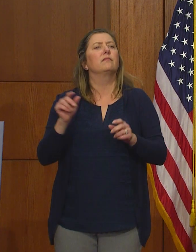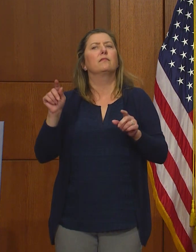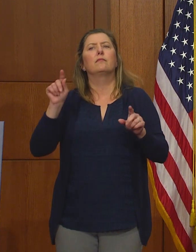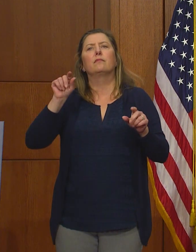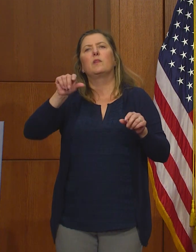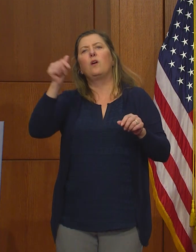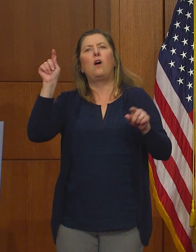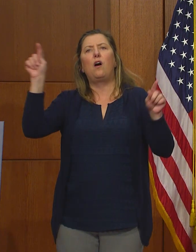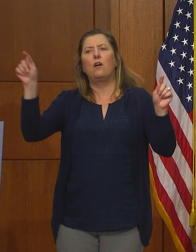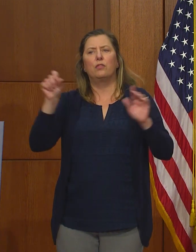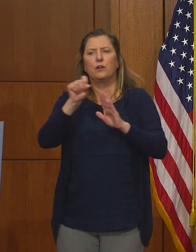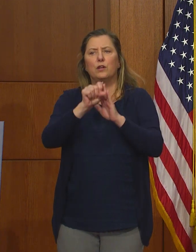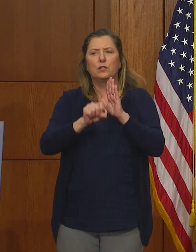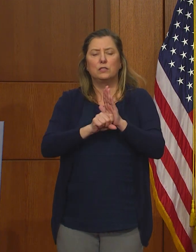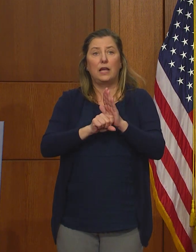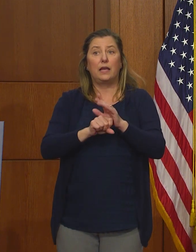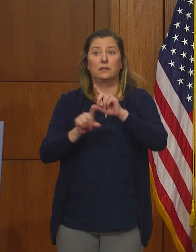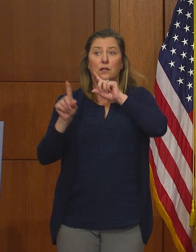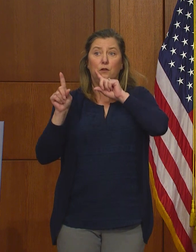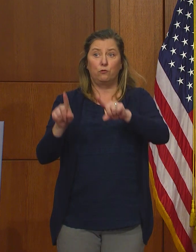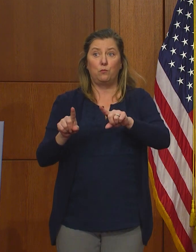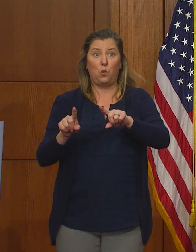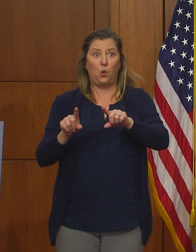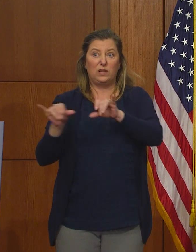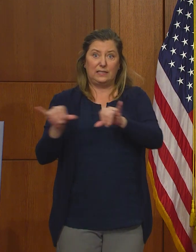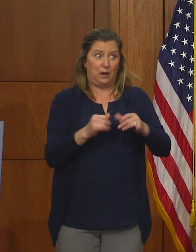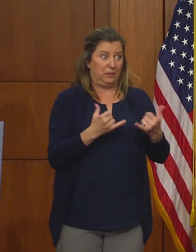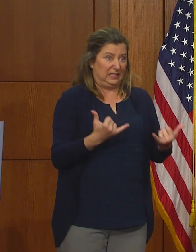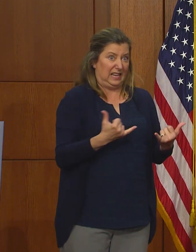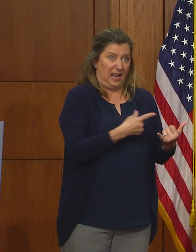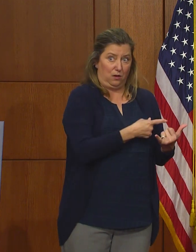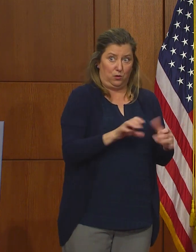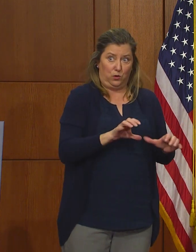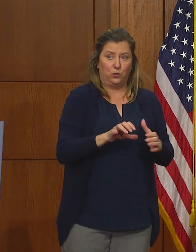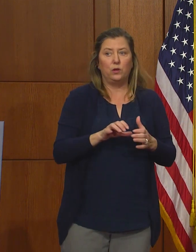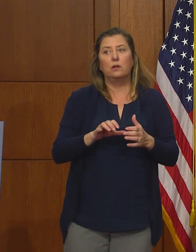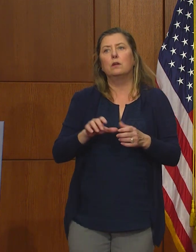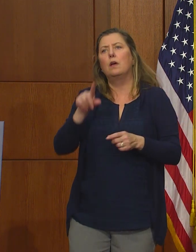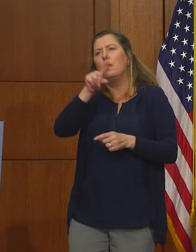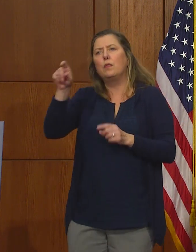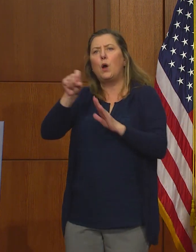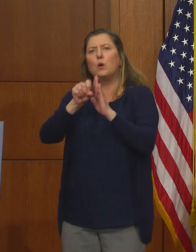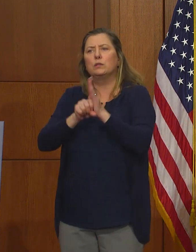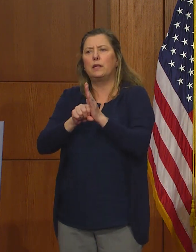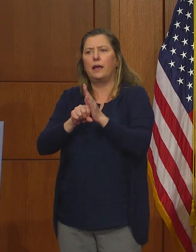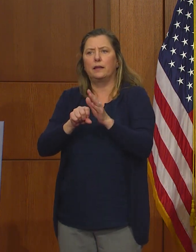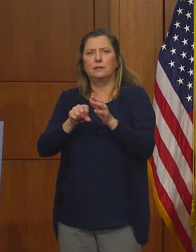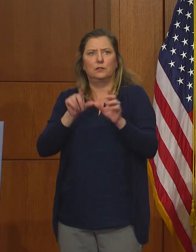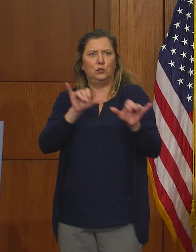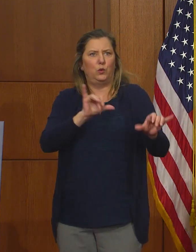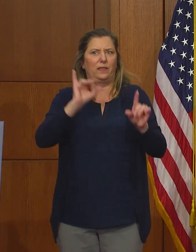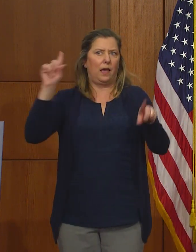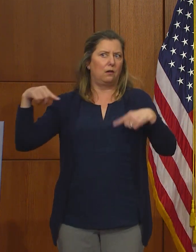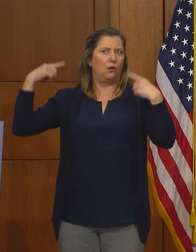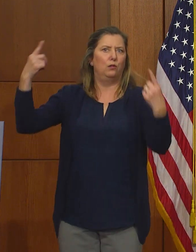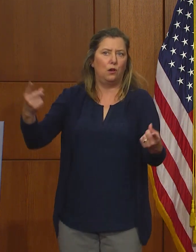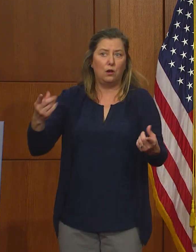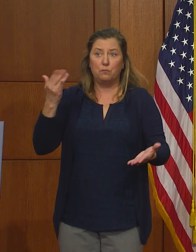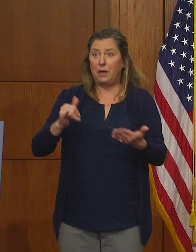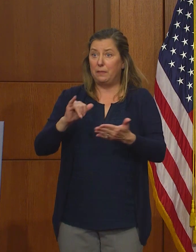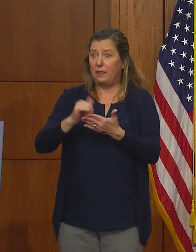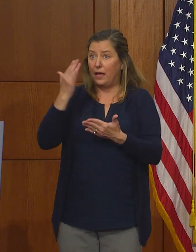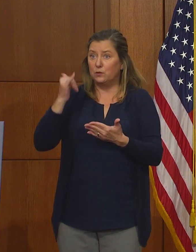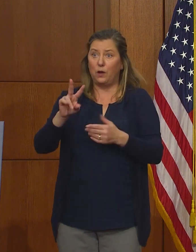test the new way that you're doing, but they've done that all along, and that might account for why Virginia kept showing up